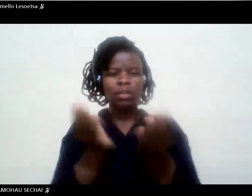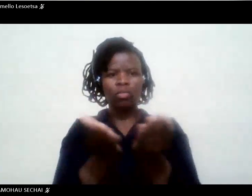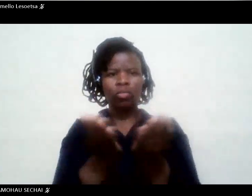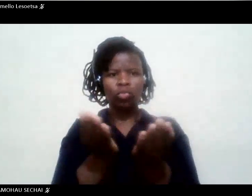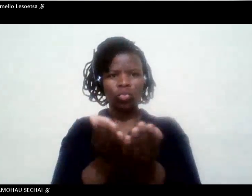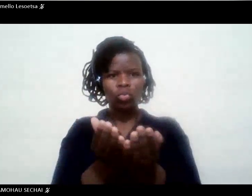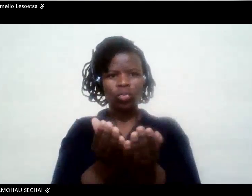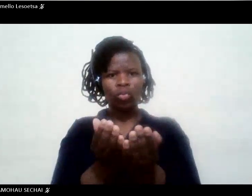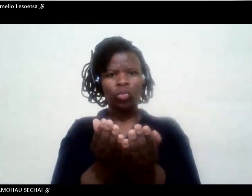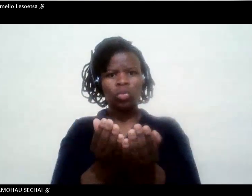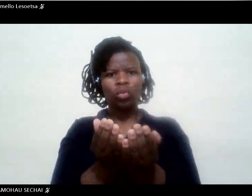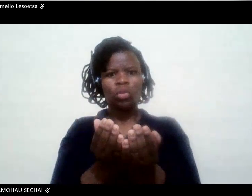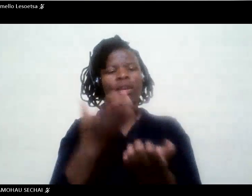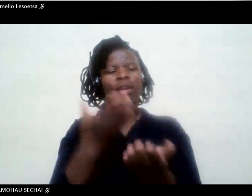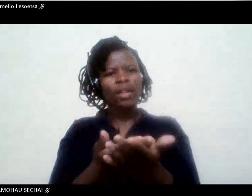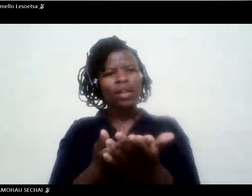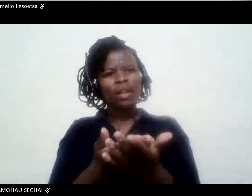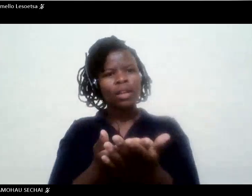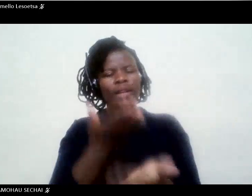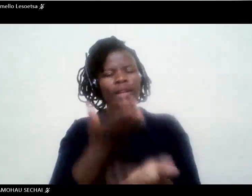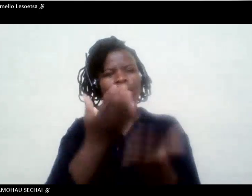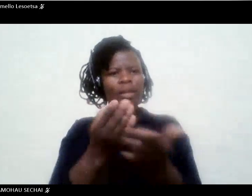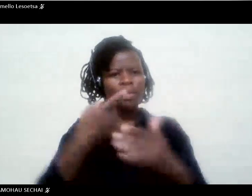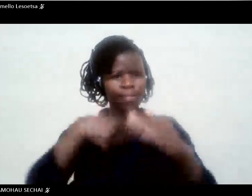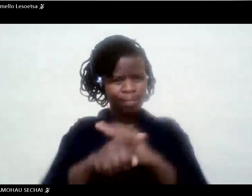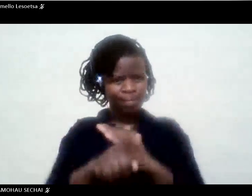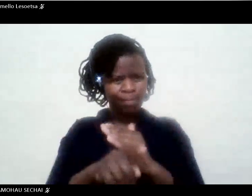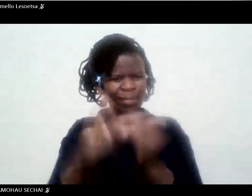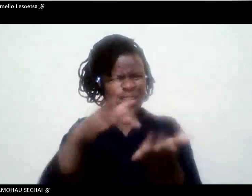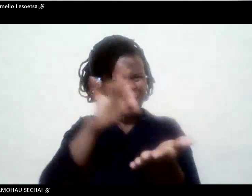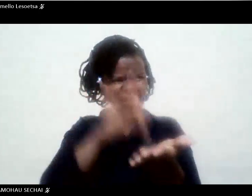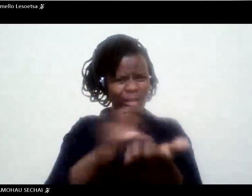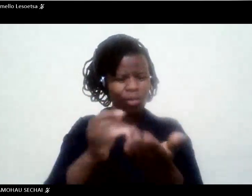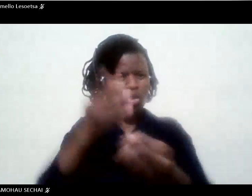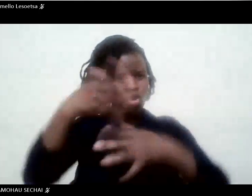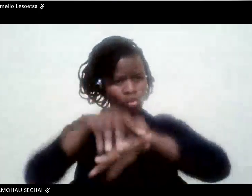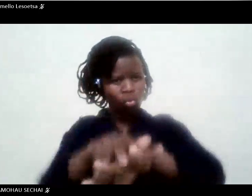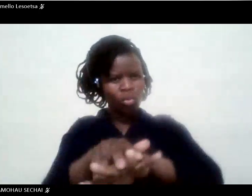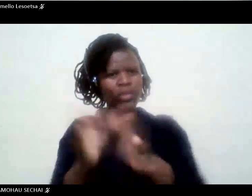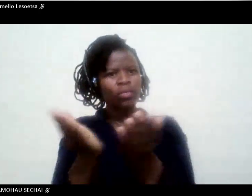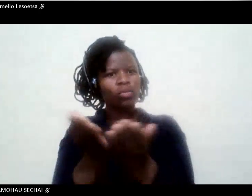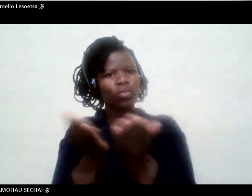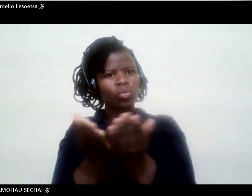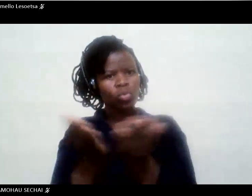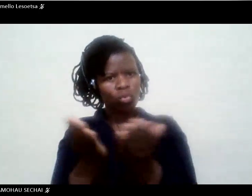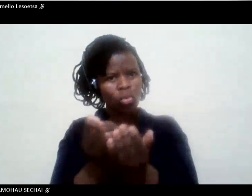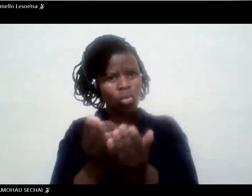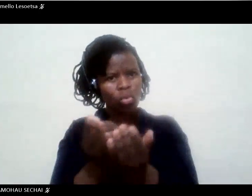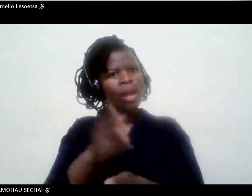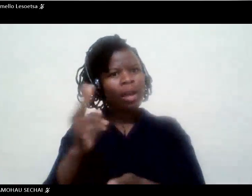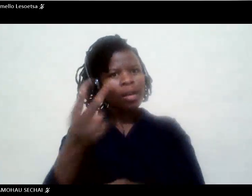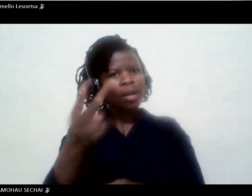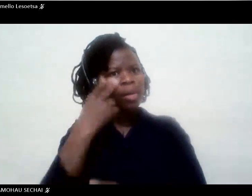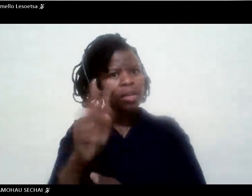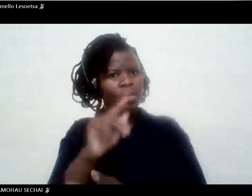get it more into the center of inclusive schools. But when I look at this question, the